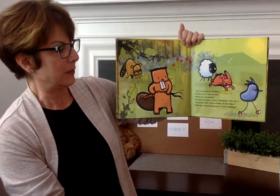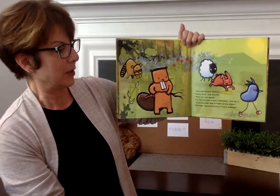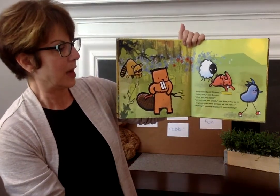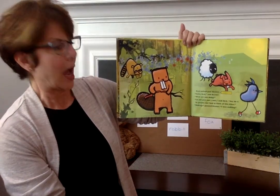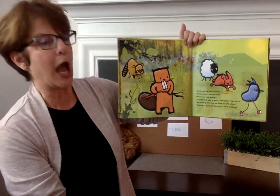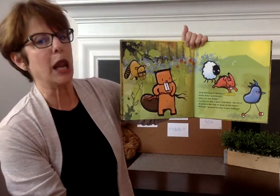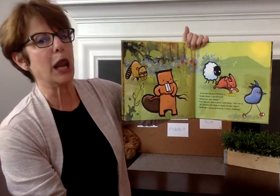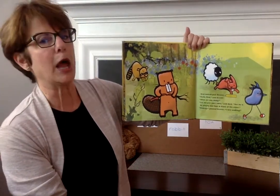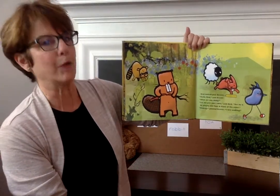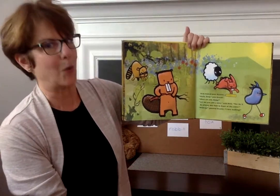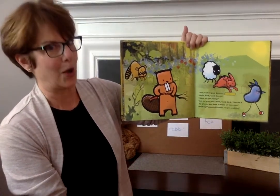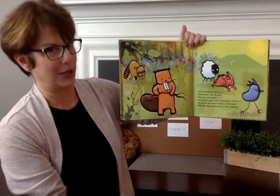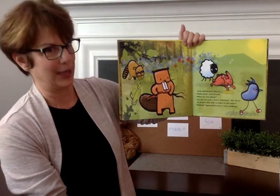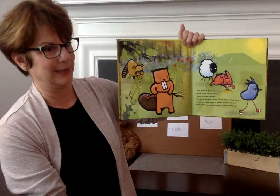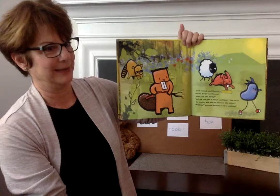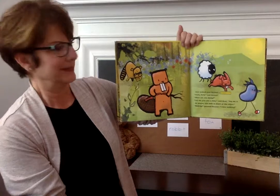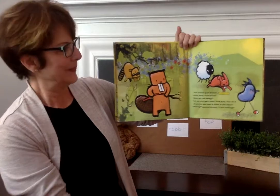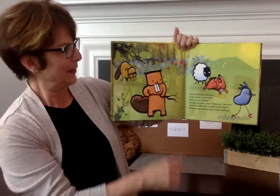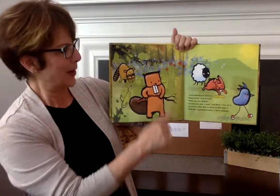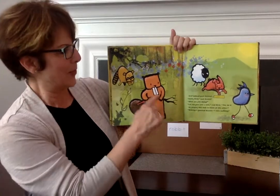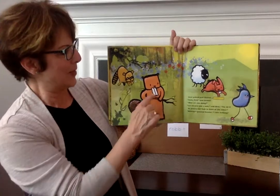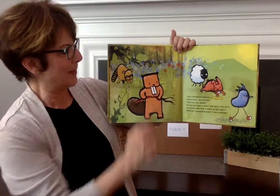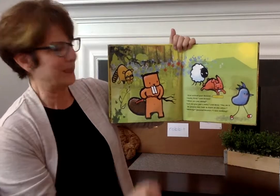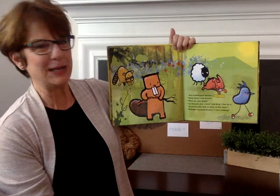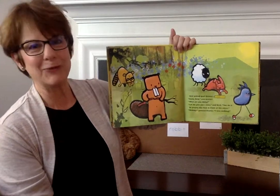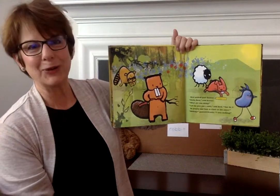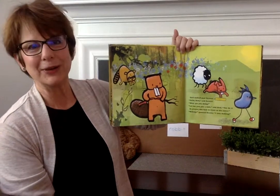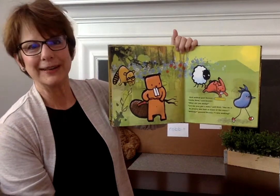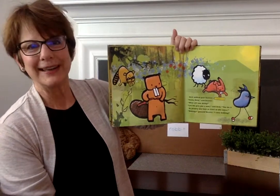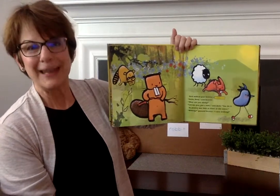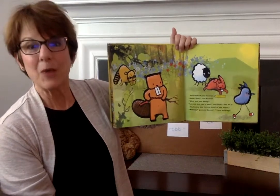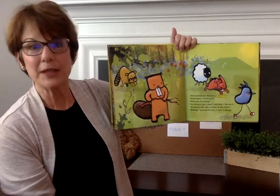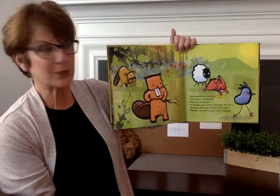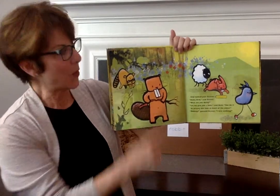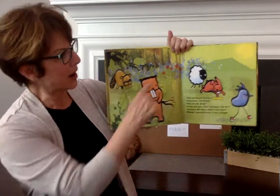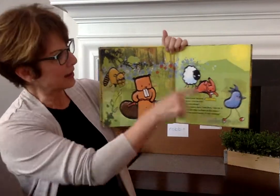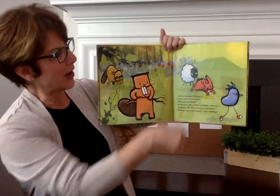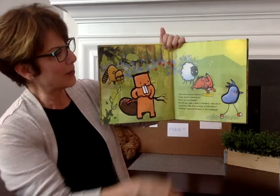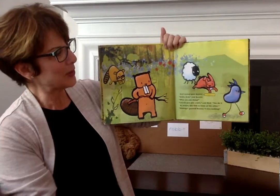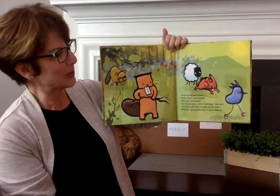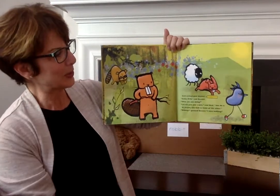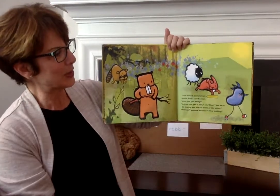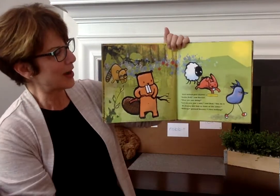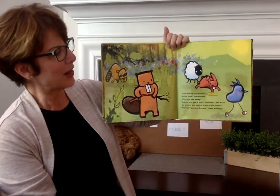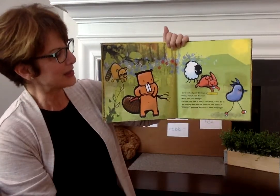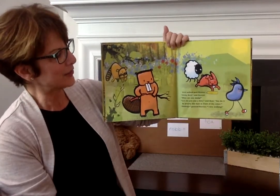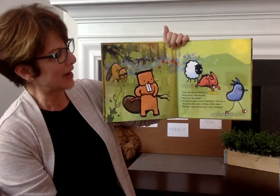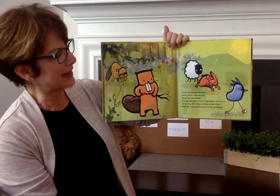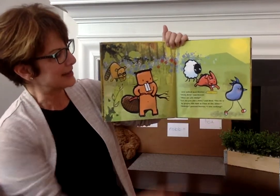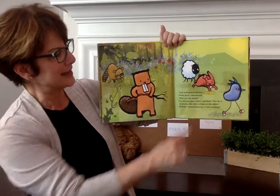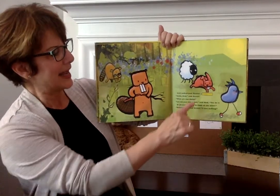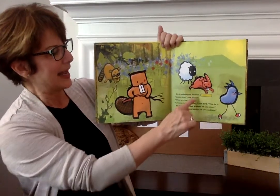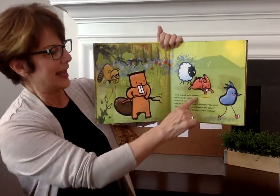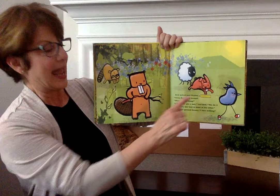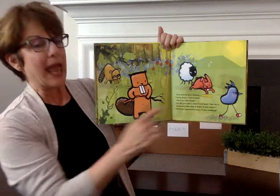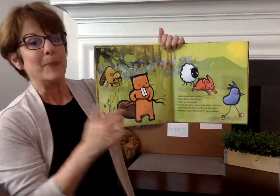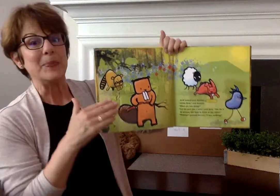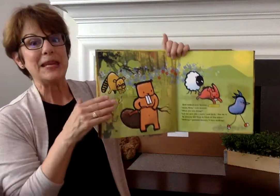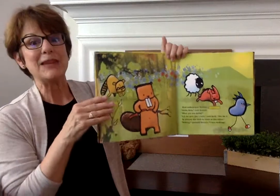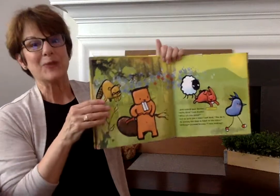Beaver. "I love walking." Oh, that Beaver. He wants to walk along with the bird and all his friends. Beaver